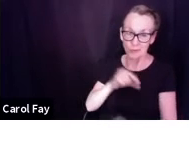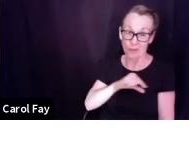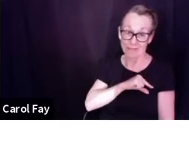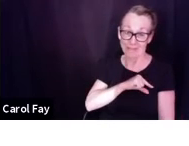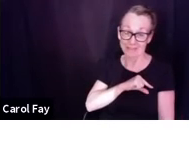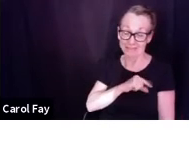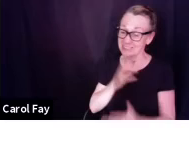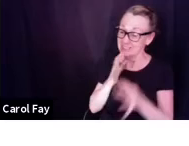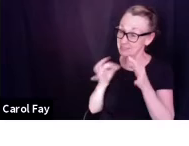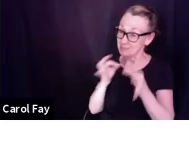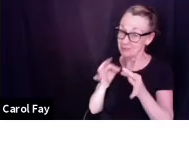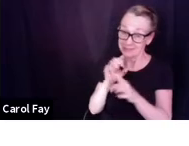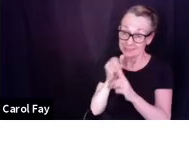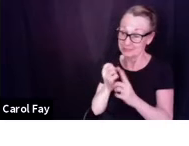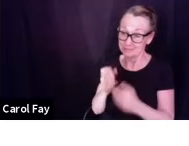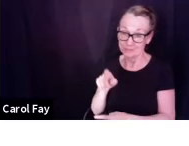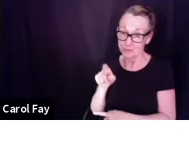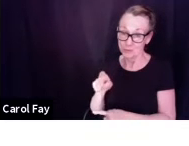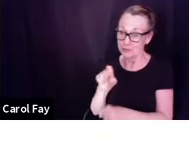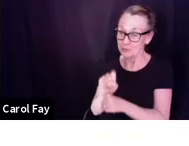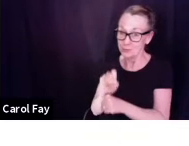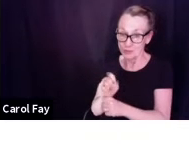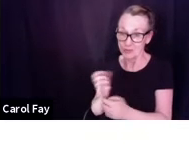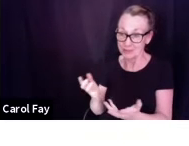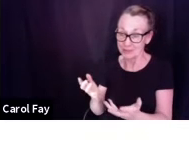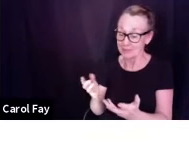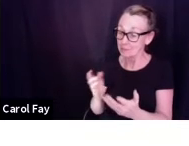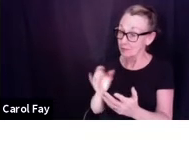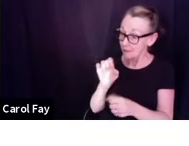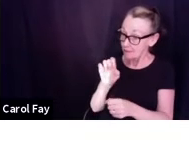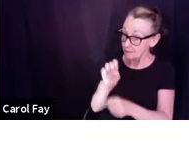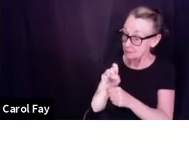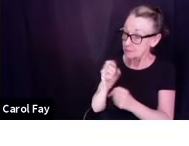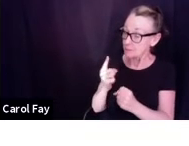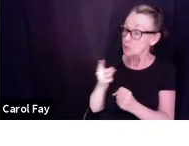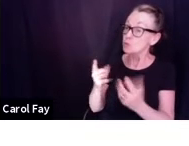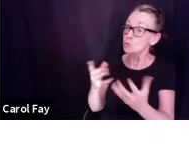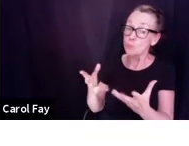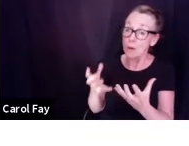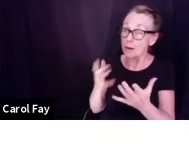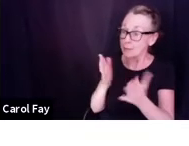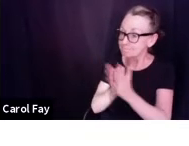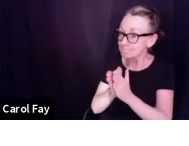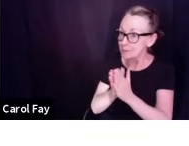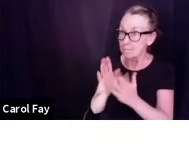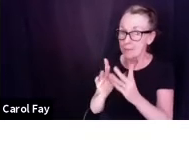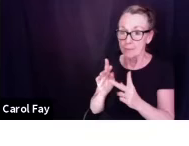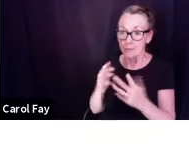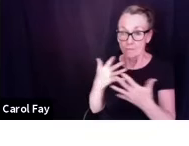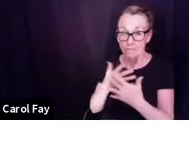know, if you need to work, but also the job is one that you want and are passionate about. They may be worried that you're going to